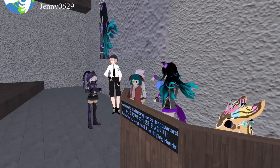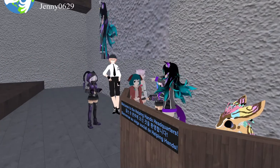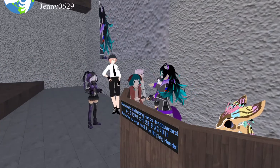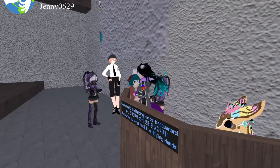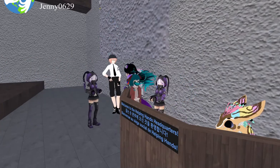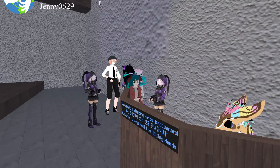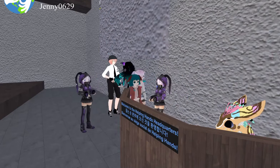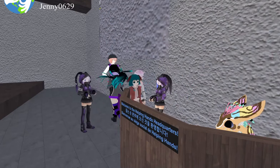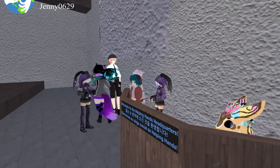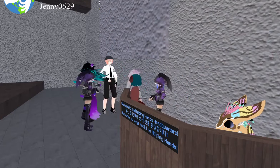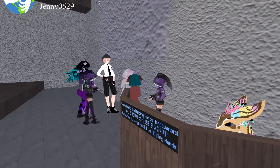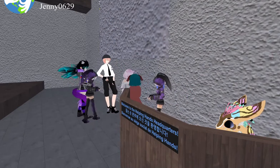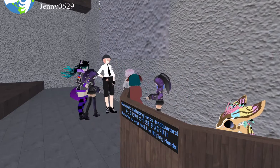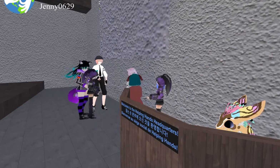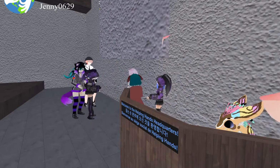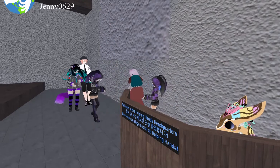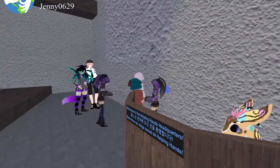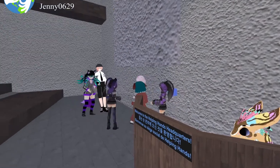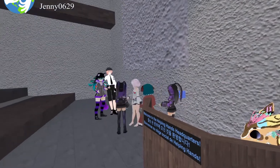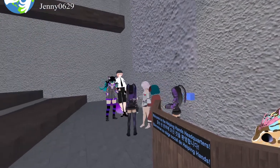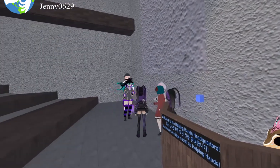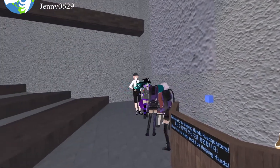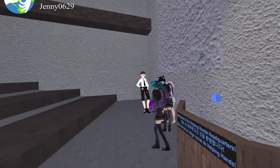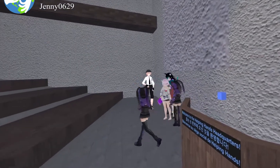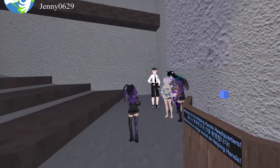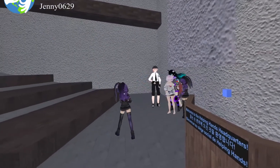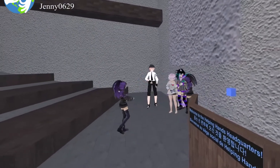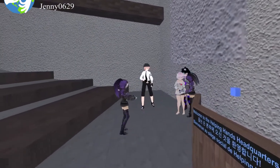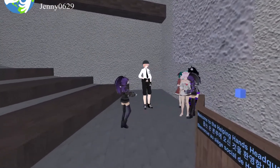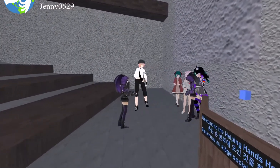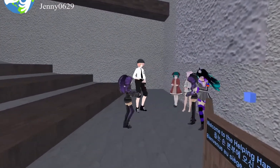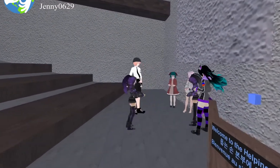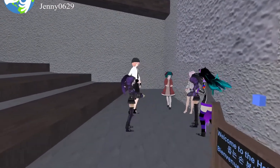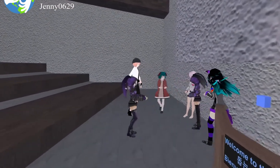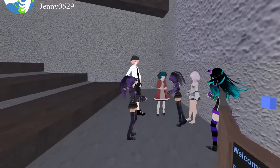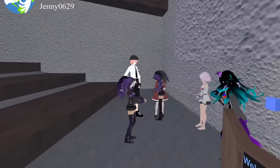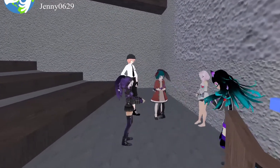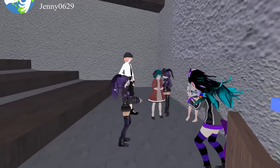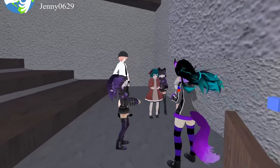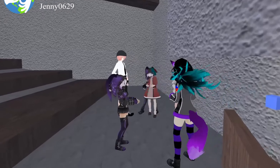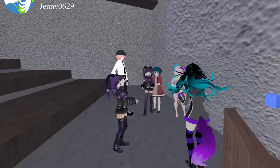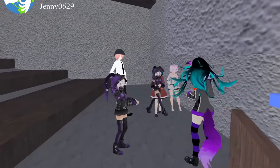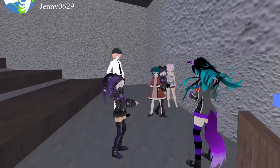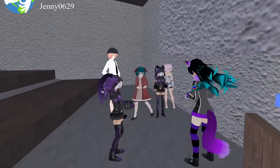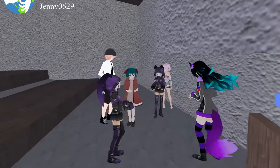decorating the cake. We're all around decorating the cake, right? All of us, including me. Although I should probably be more towards this side because this is how it